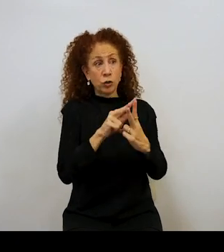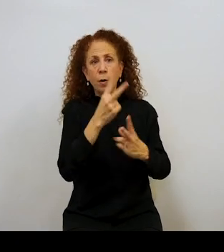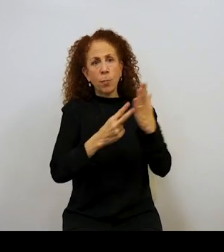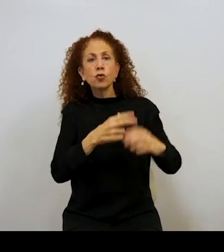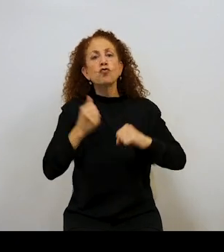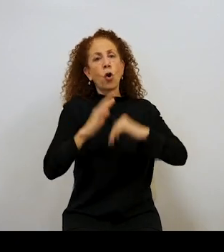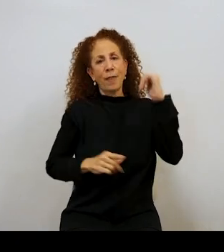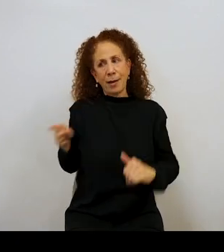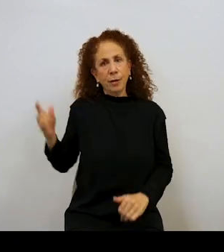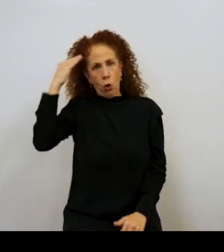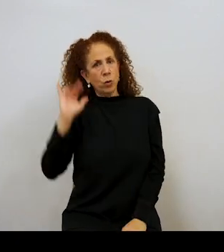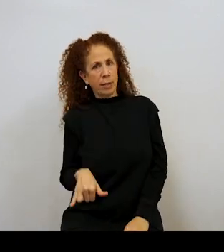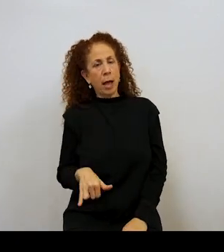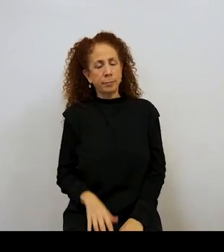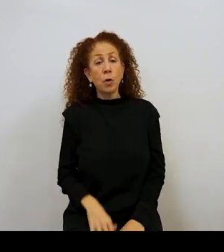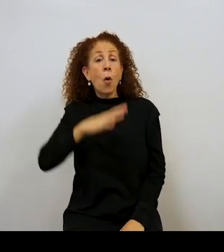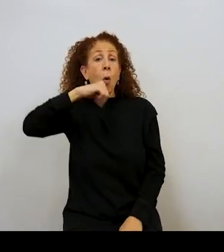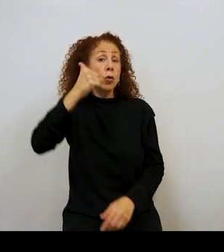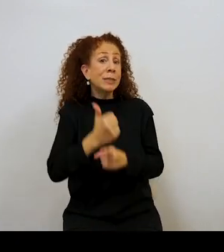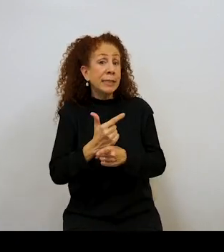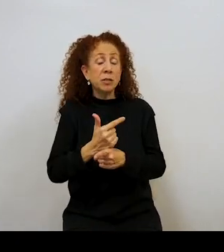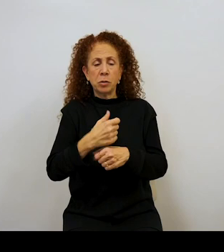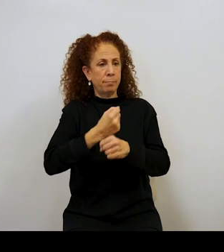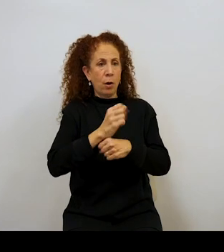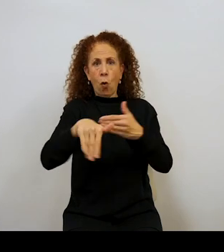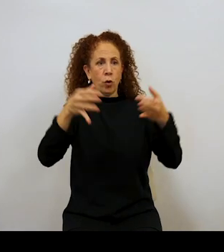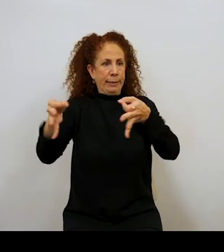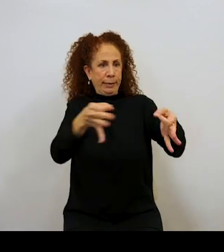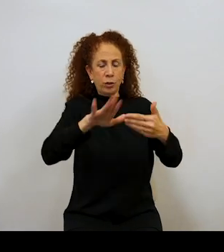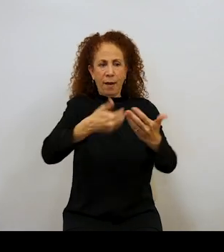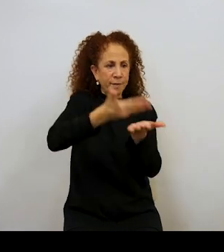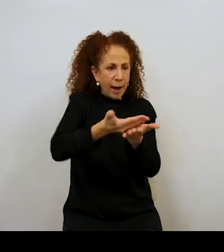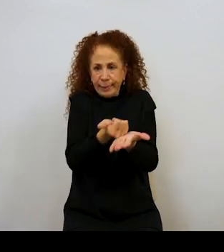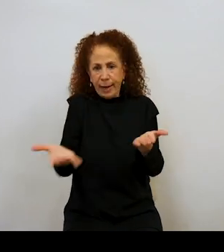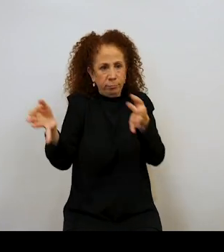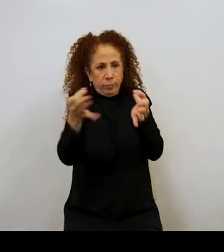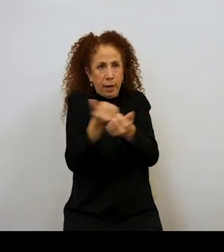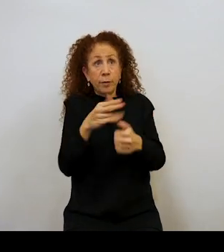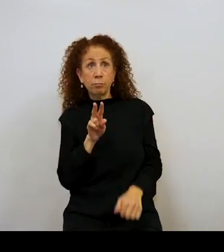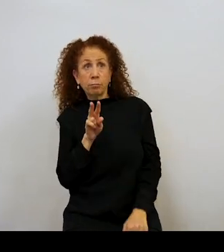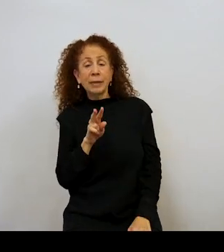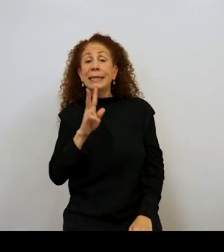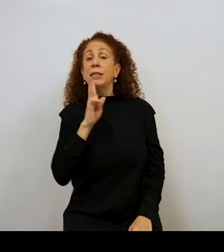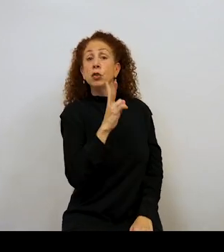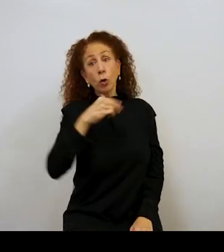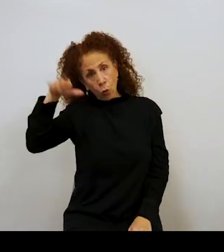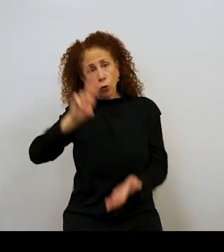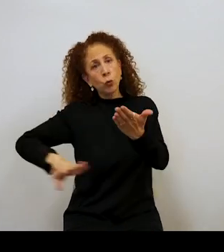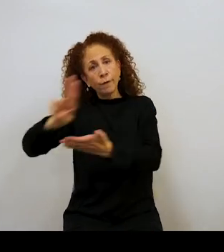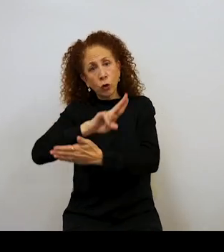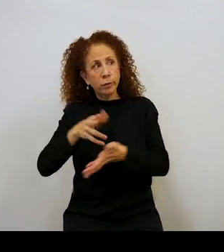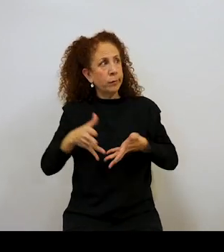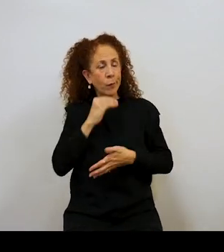characters than him. He knows that. His older sister is the one making all the decisions about finances and everything else. His twin goes off to university